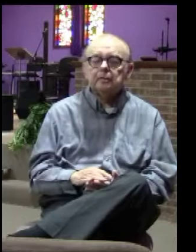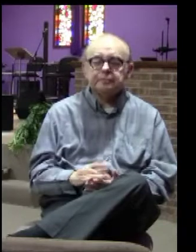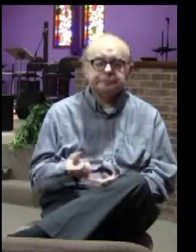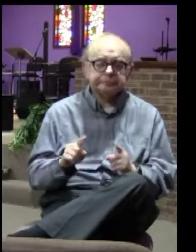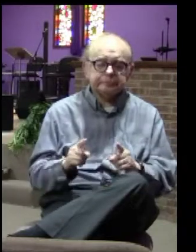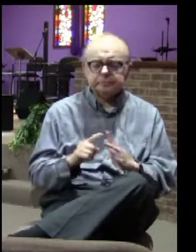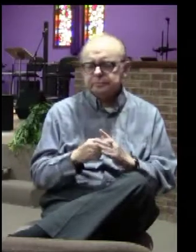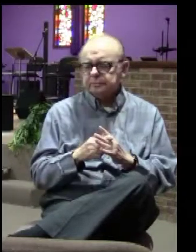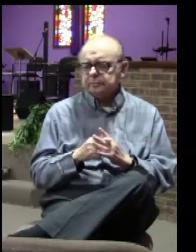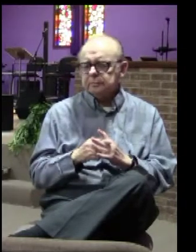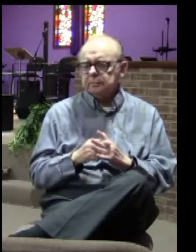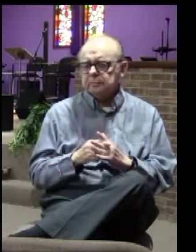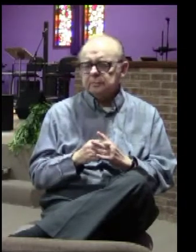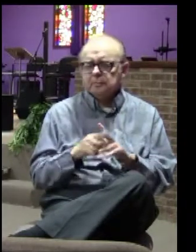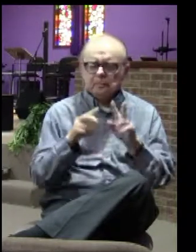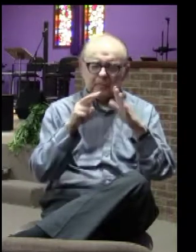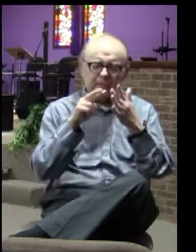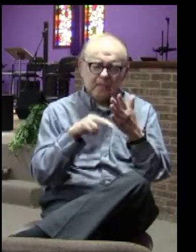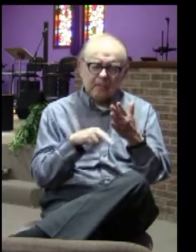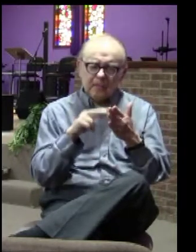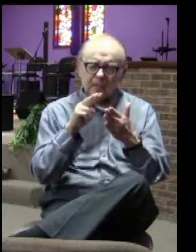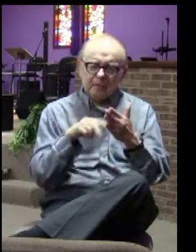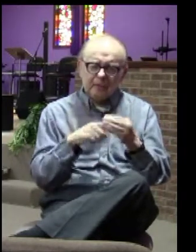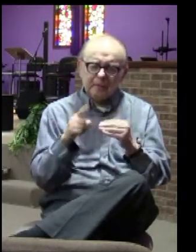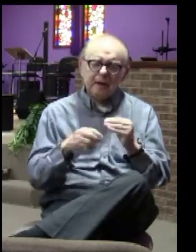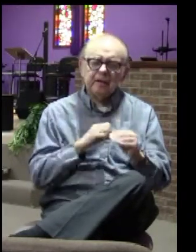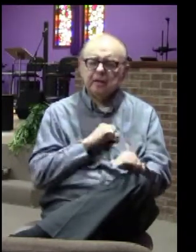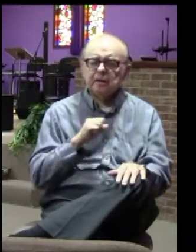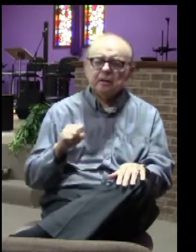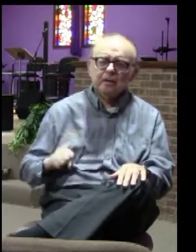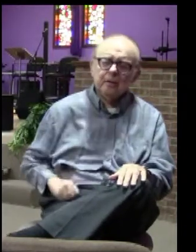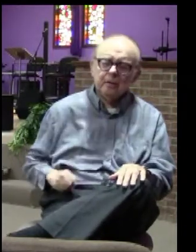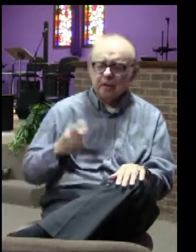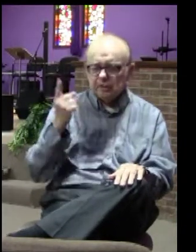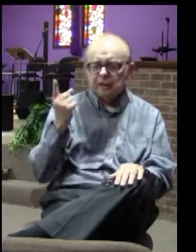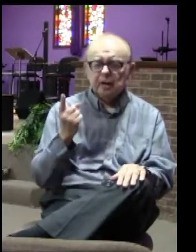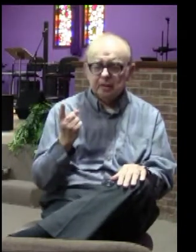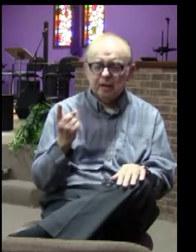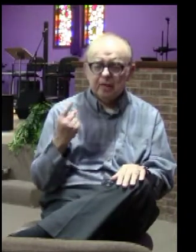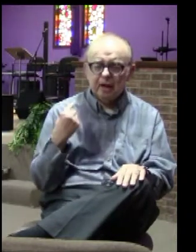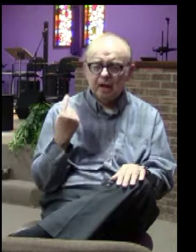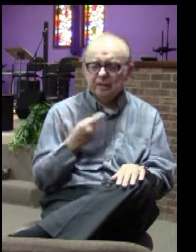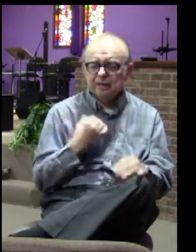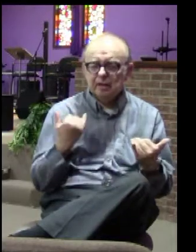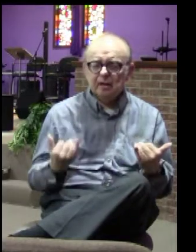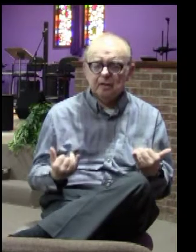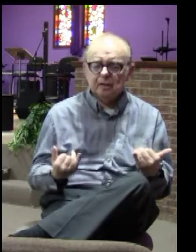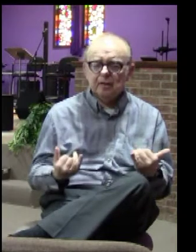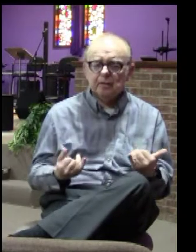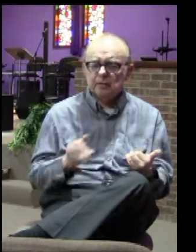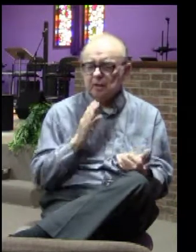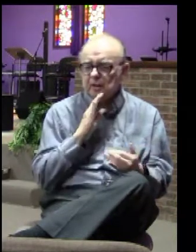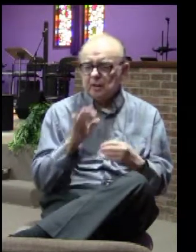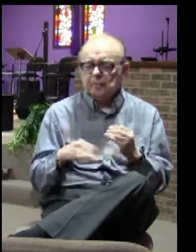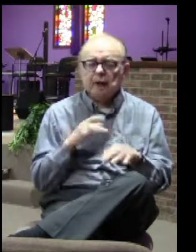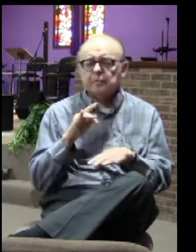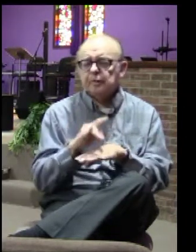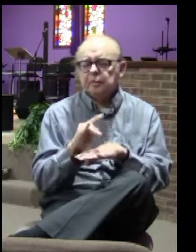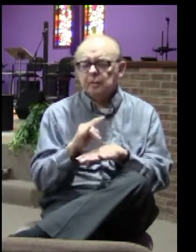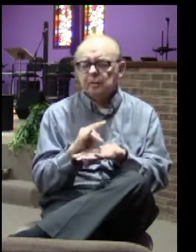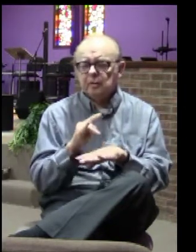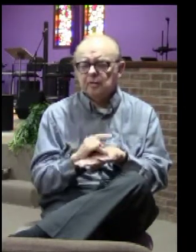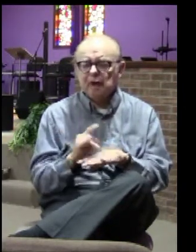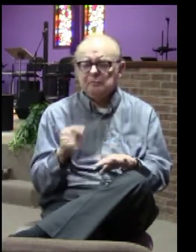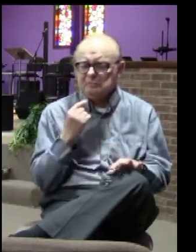And when you begin to unfold this about Samson, you're going to understand where we're coming from today in talking about betrayal